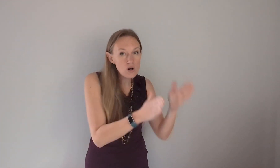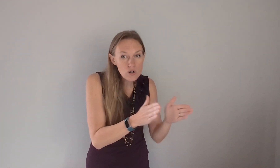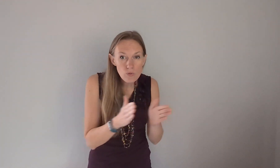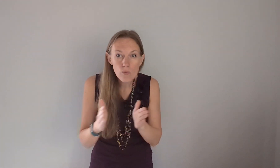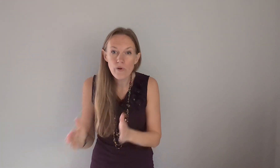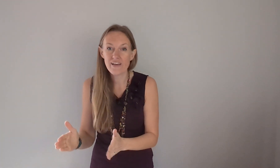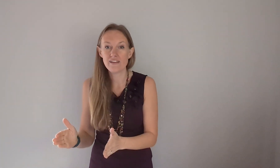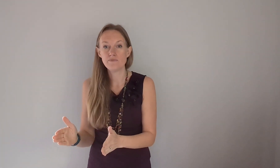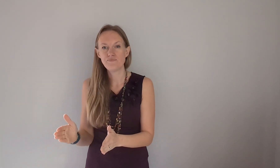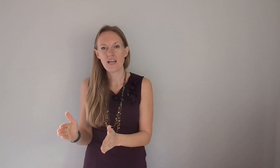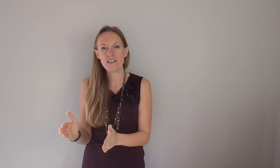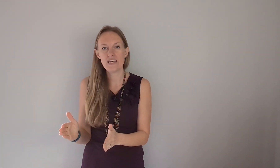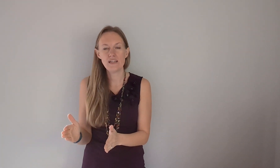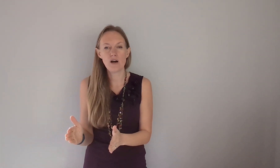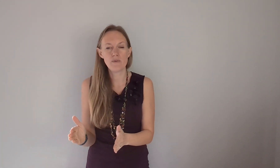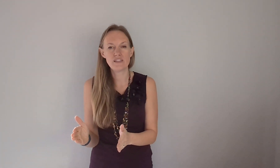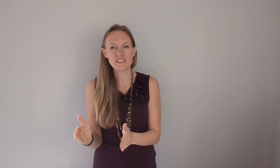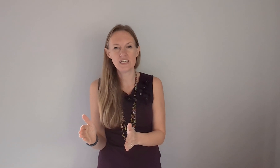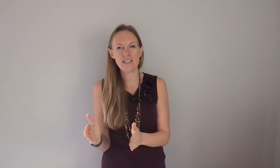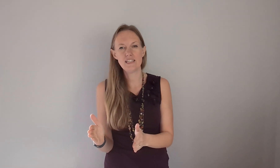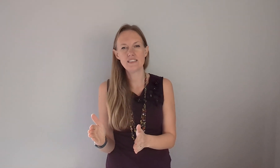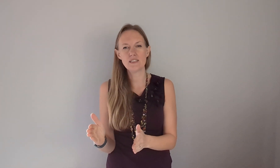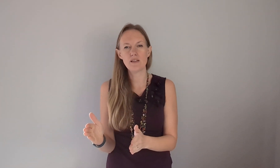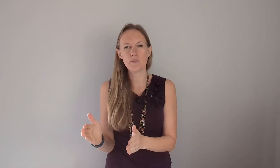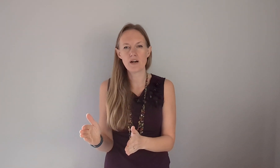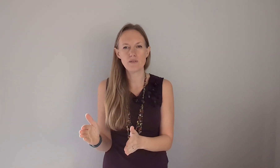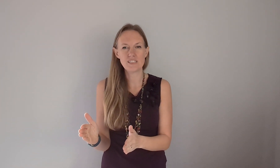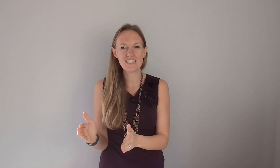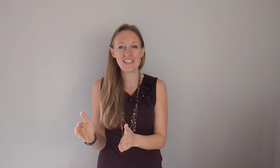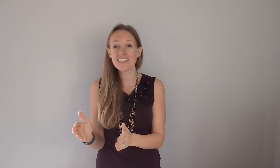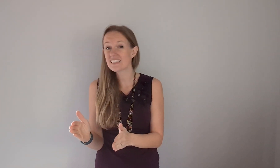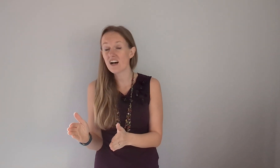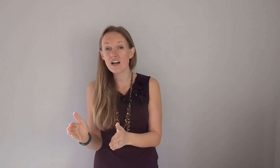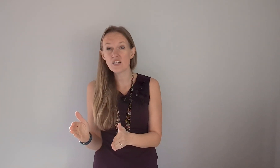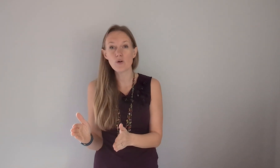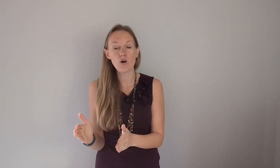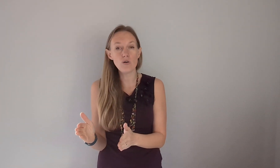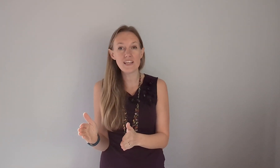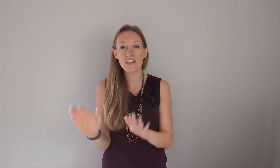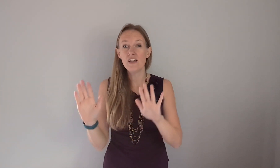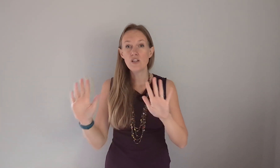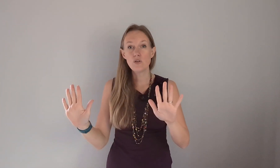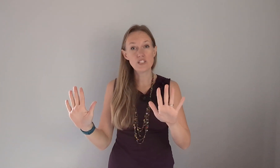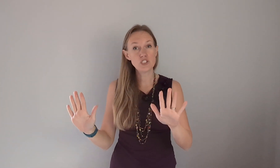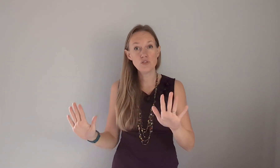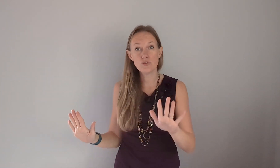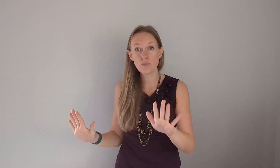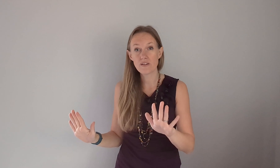your will. And then when they're singing, there's a little part where it's like, yes, God, you are holy. You can choose whether or